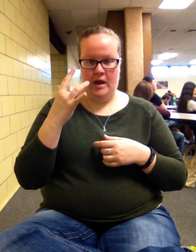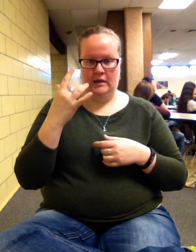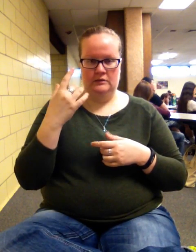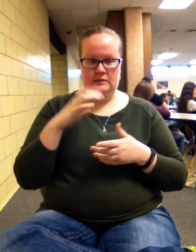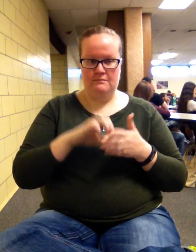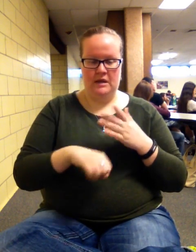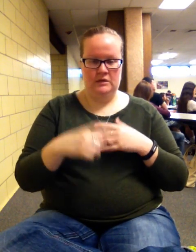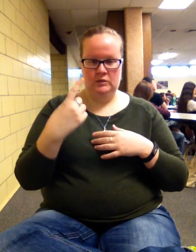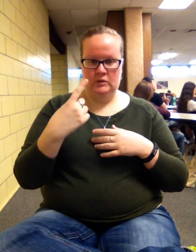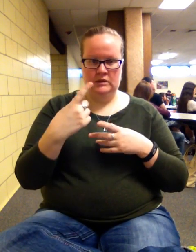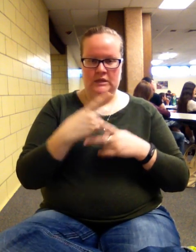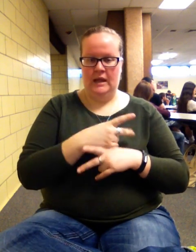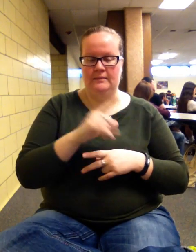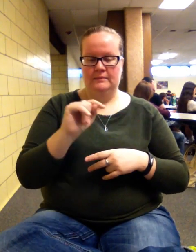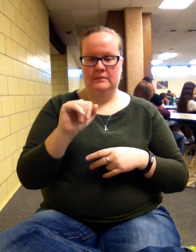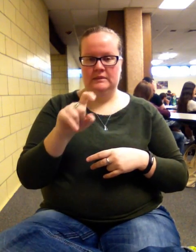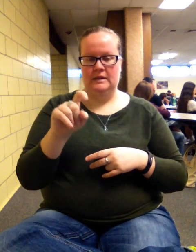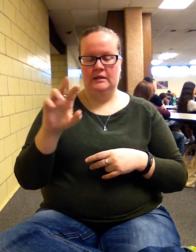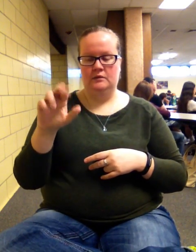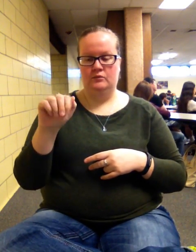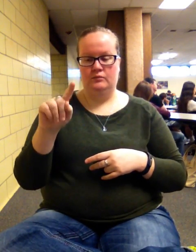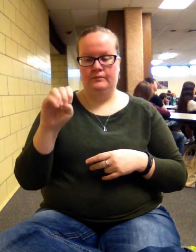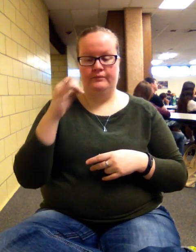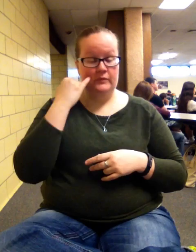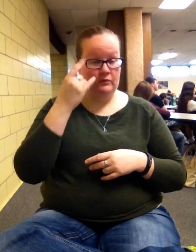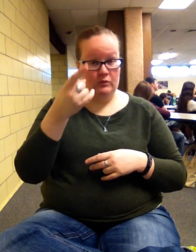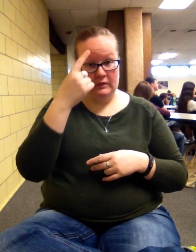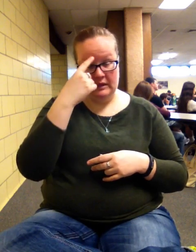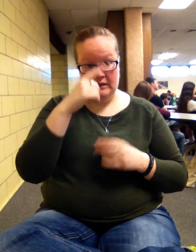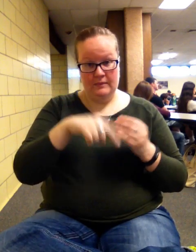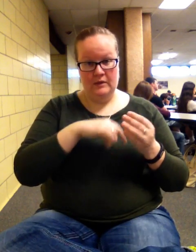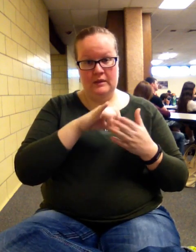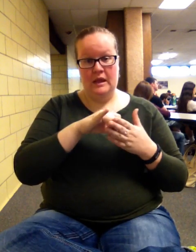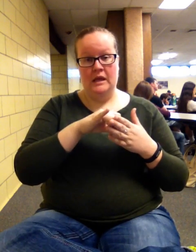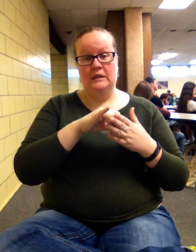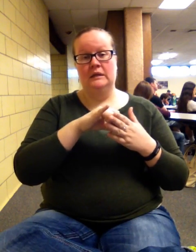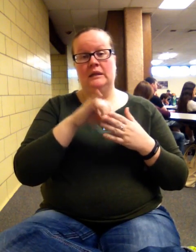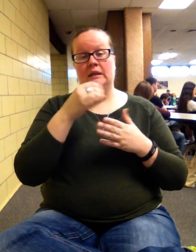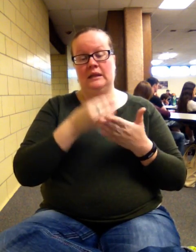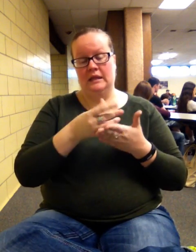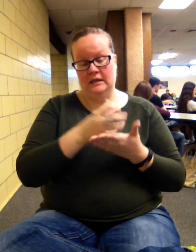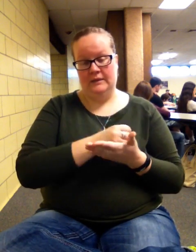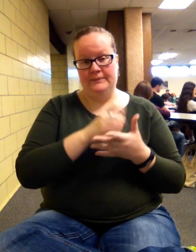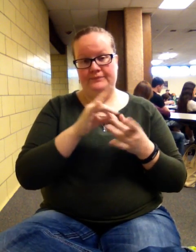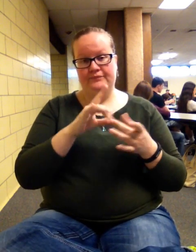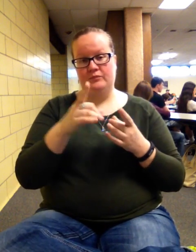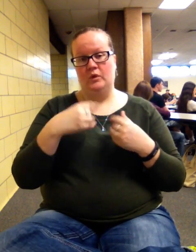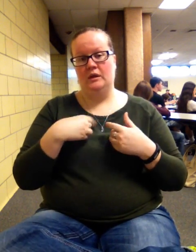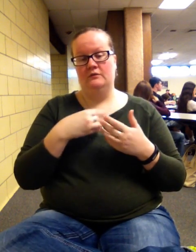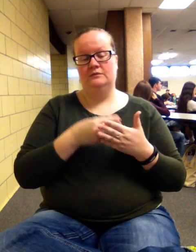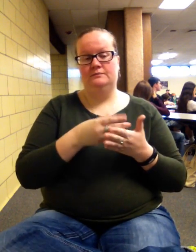tax rate? Well, if you think about it, on the income statement, what happens is you have earnings before interest and